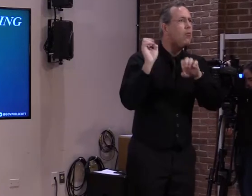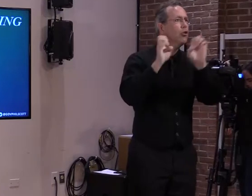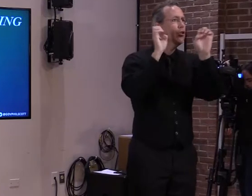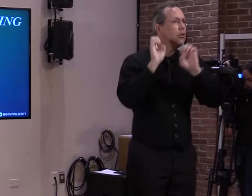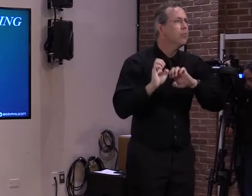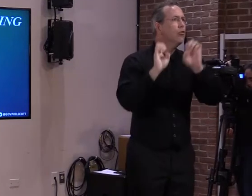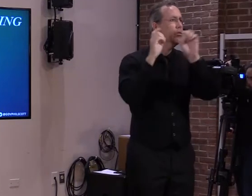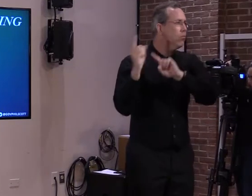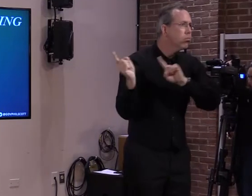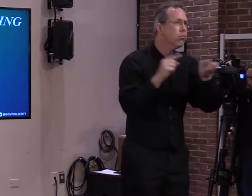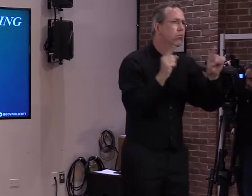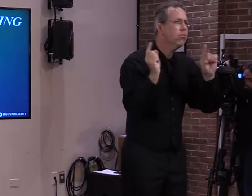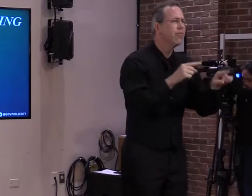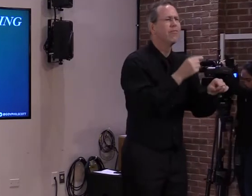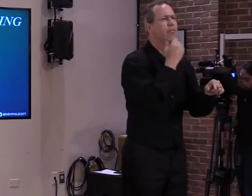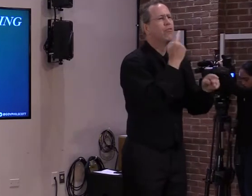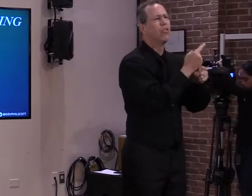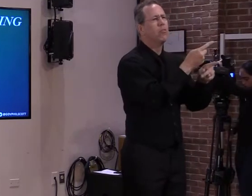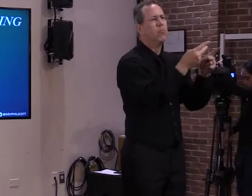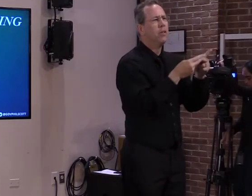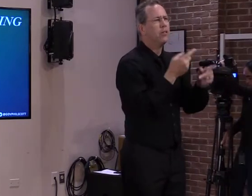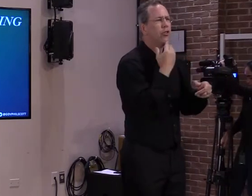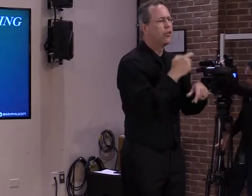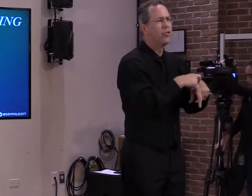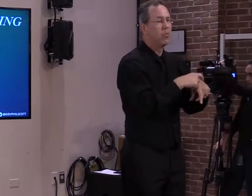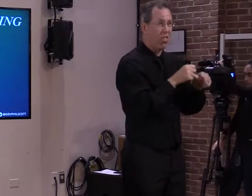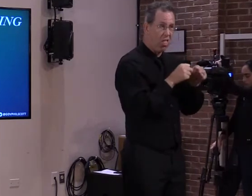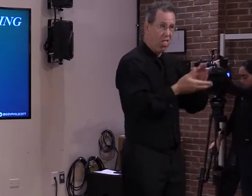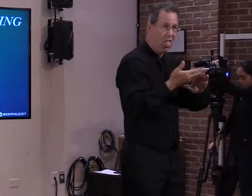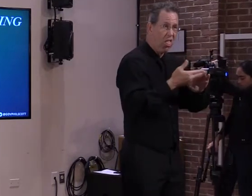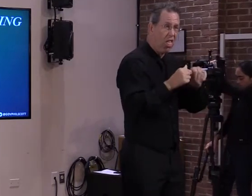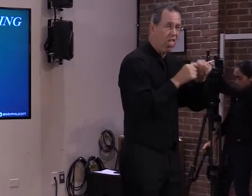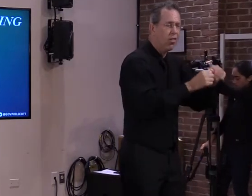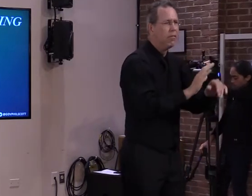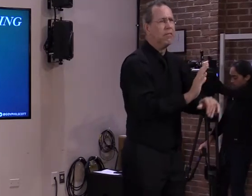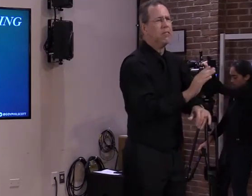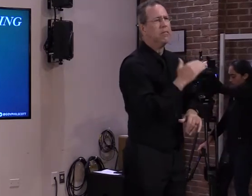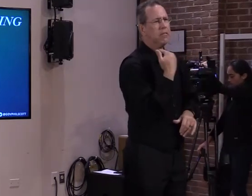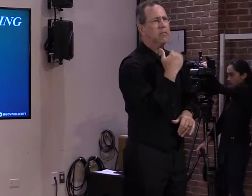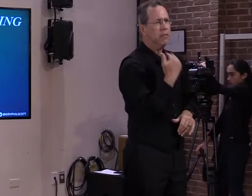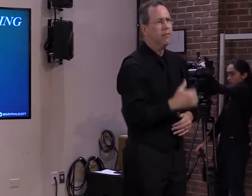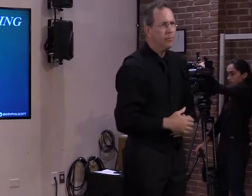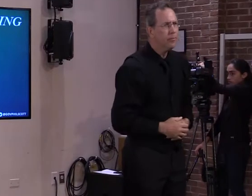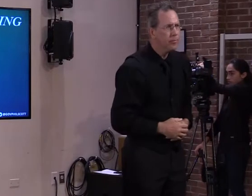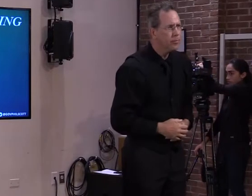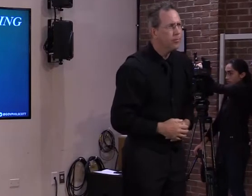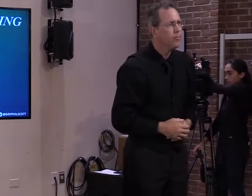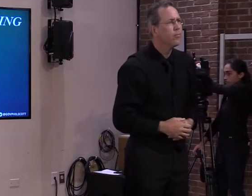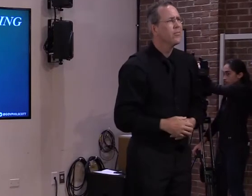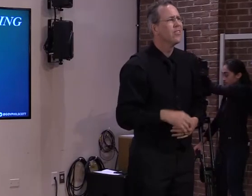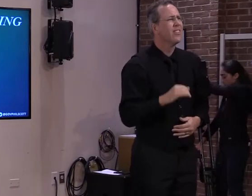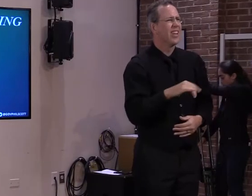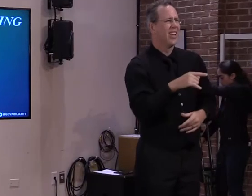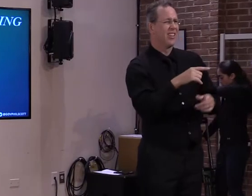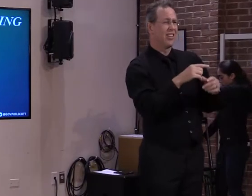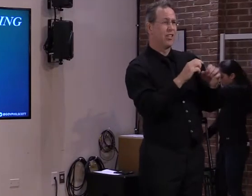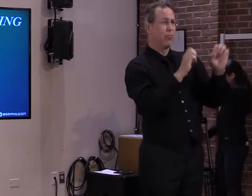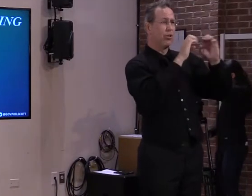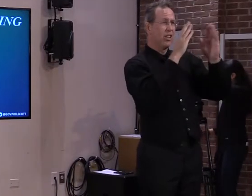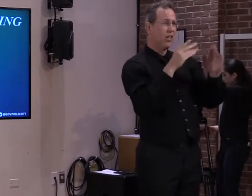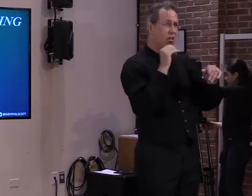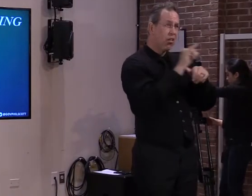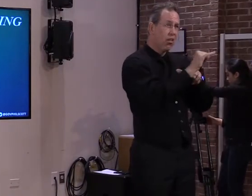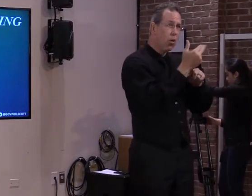more sustainable scale and model of emergency housing allows for the opportunity to make sure Vermonters